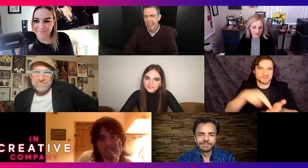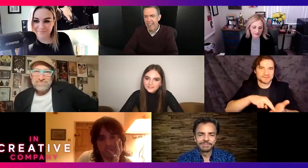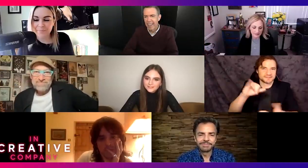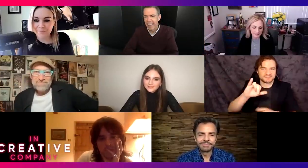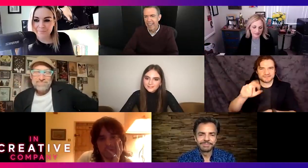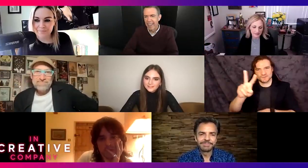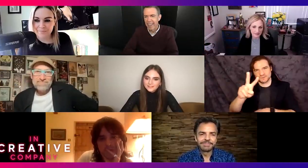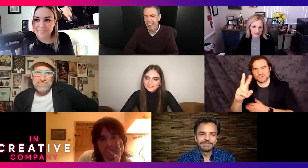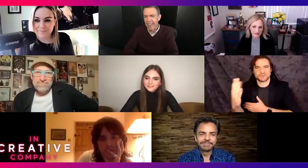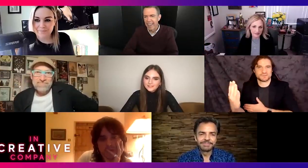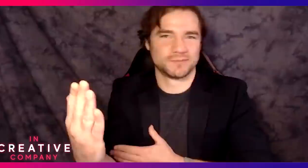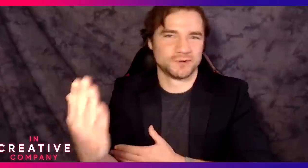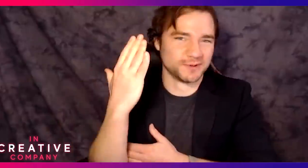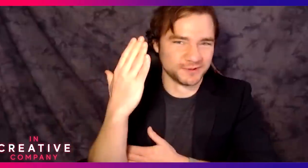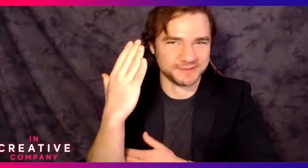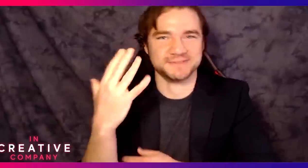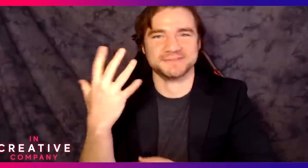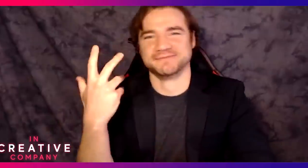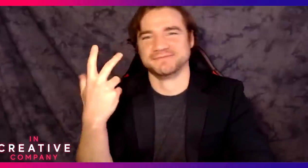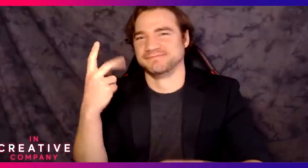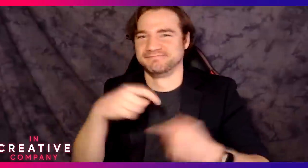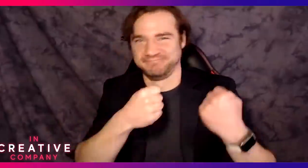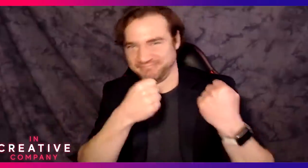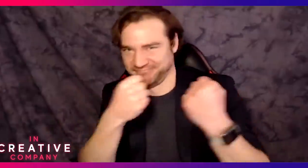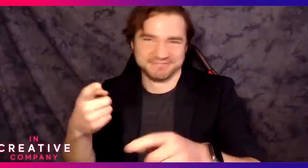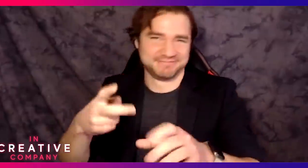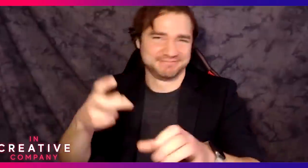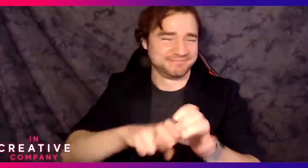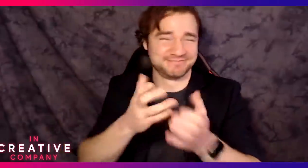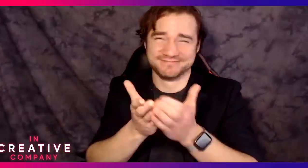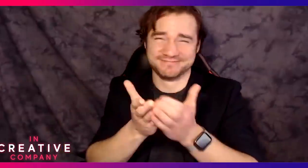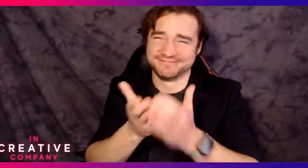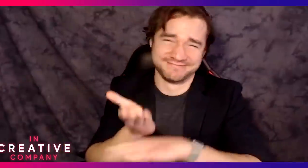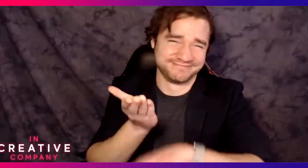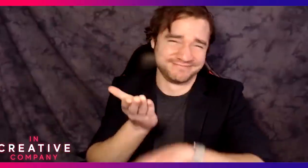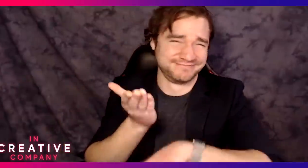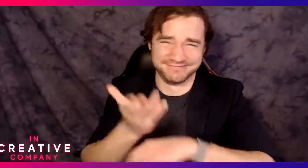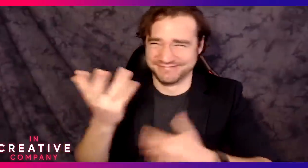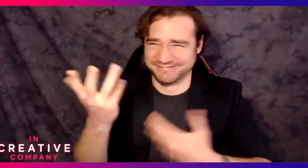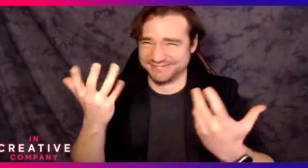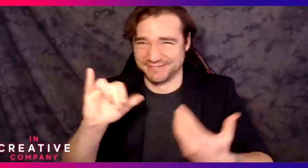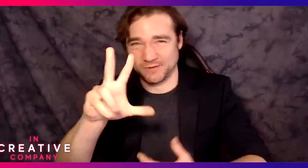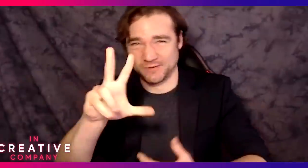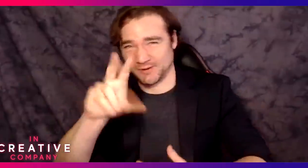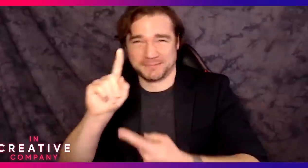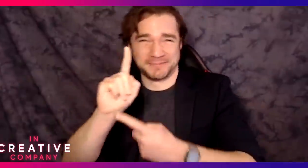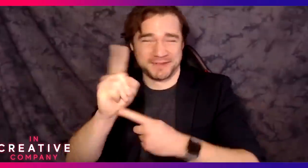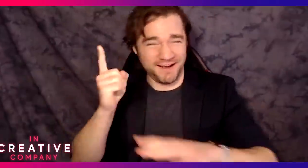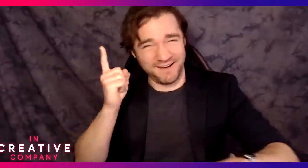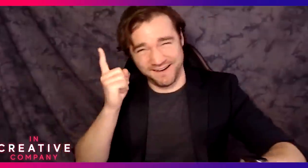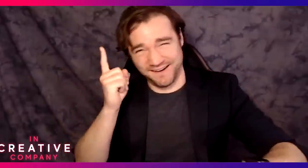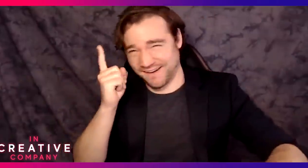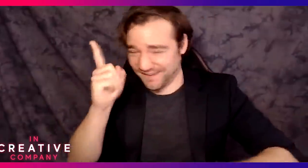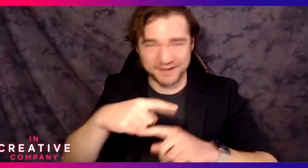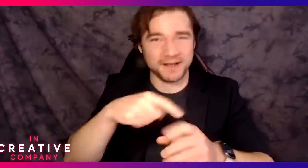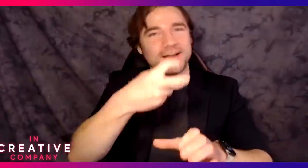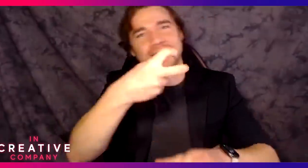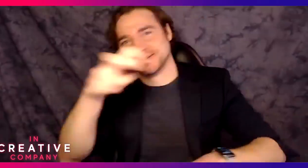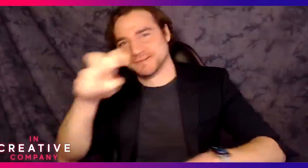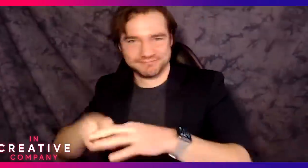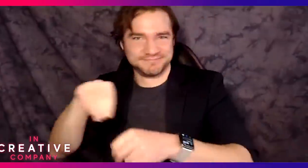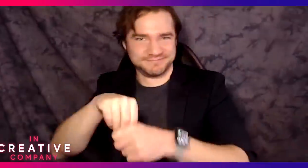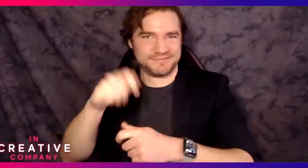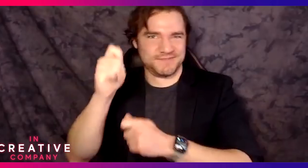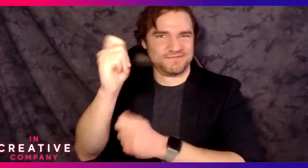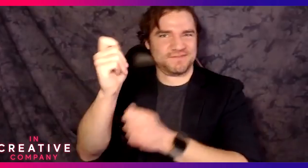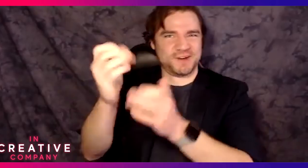You know, really, we had to get up at like 2 o'clock in the morning, and we would drive down and get on a boat and go pretty far out. I mean, like half an hour